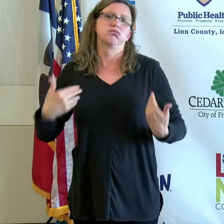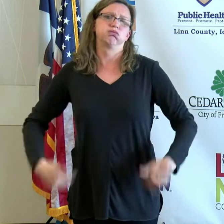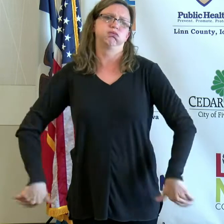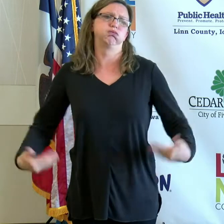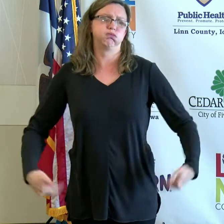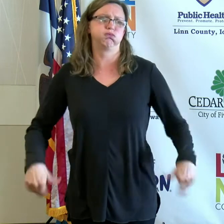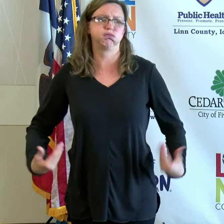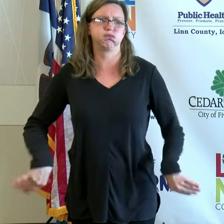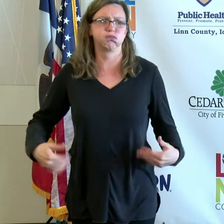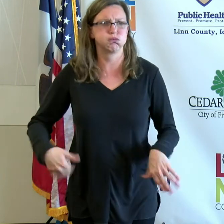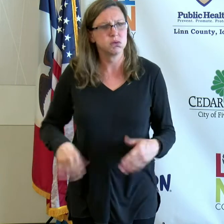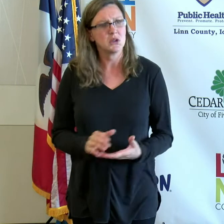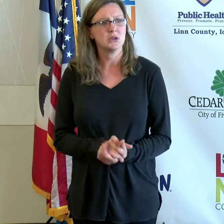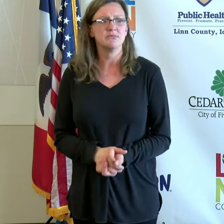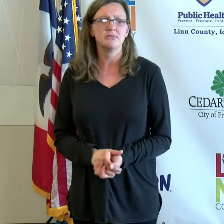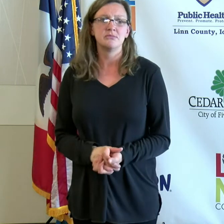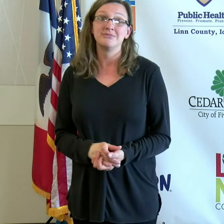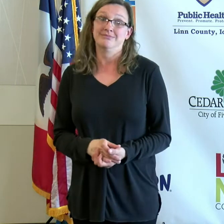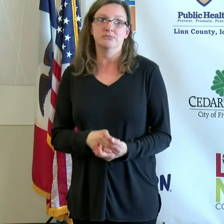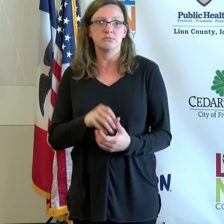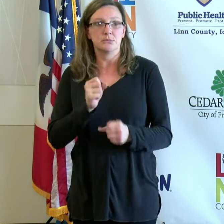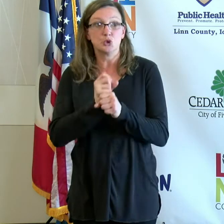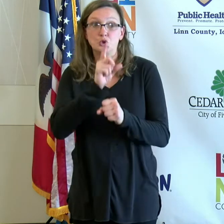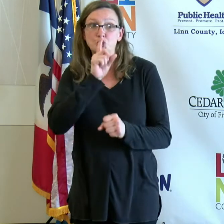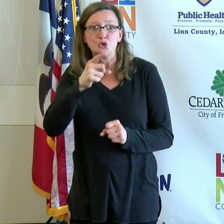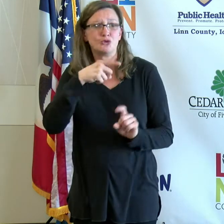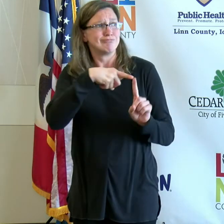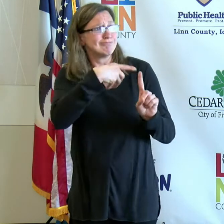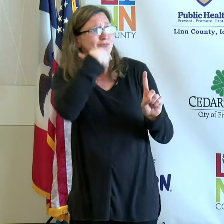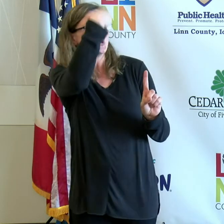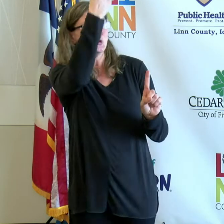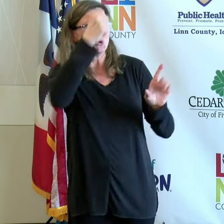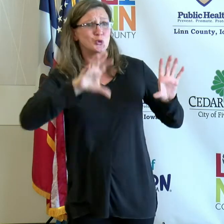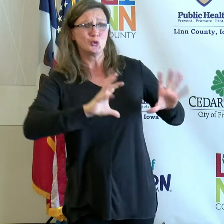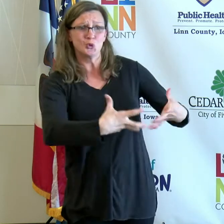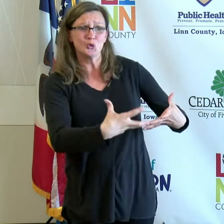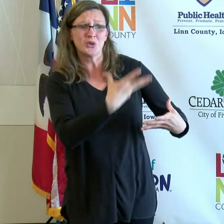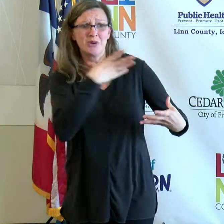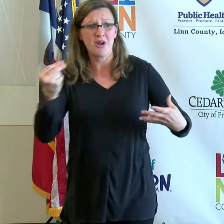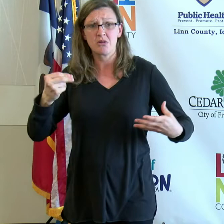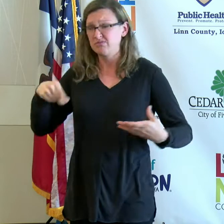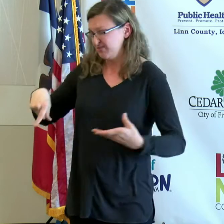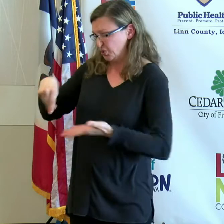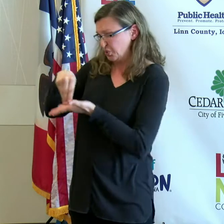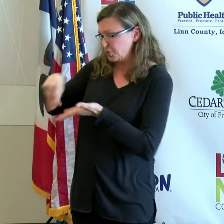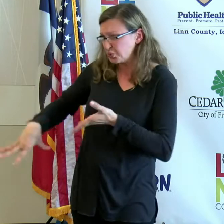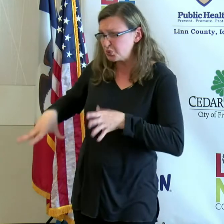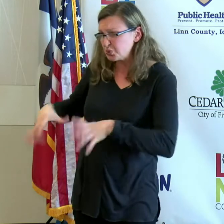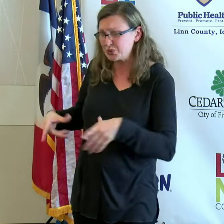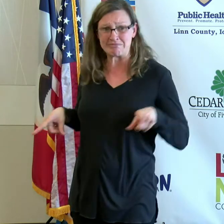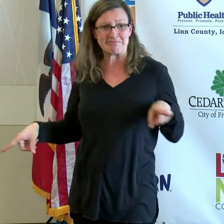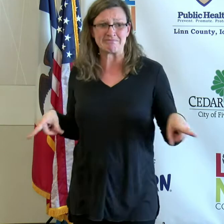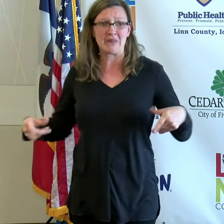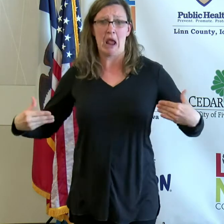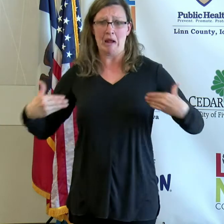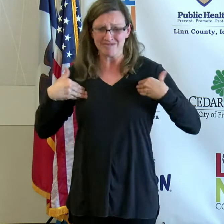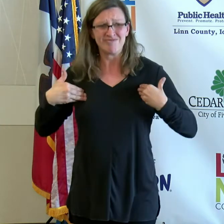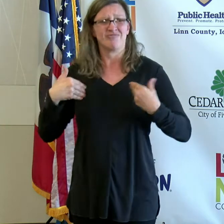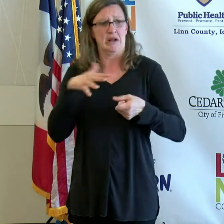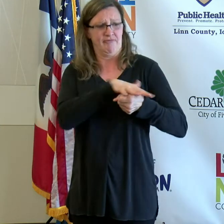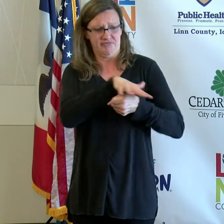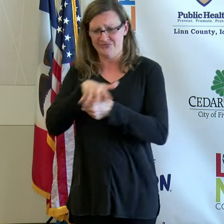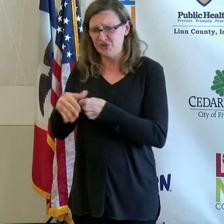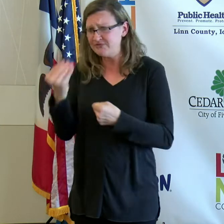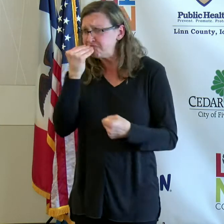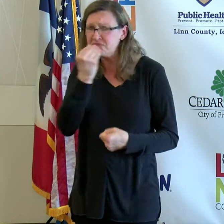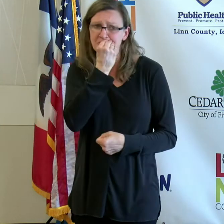the elderly and those in need and our students are getting food and medicine and the supplies they need. I really